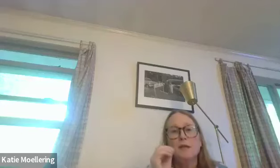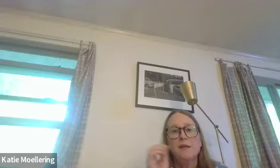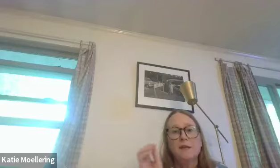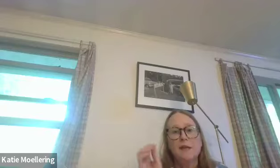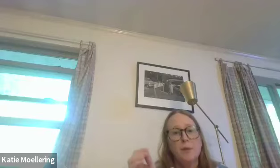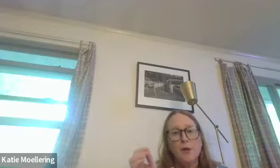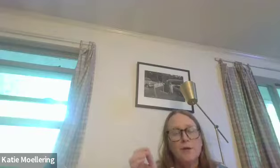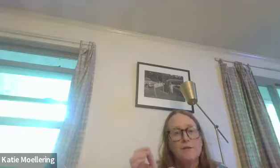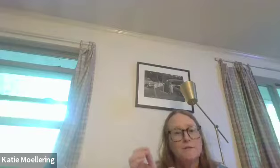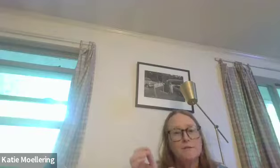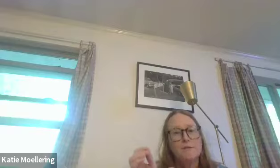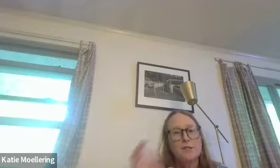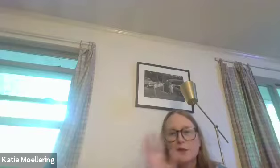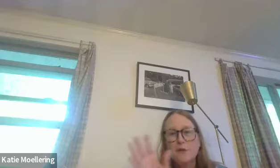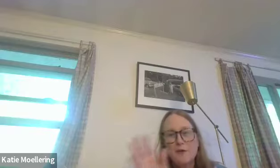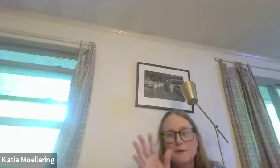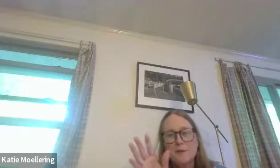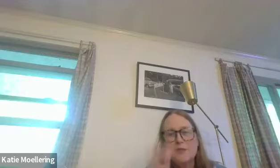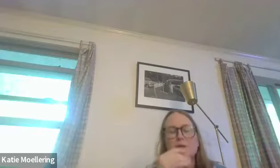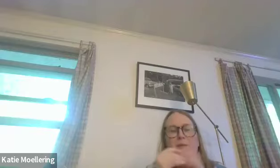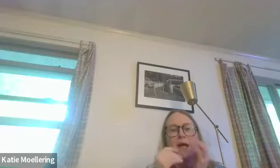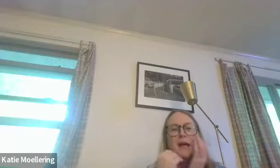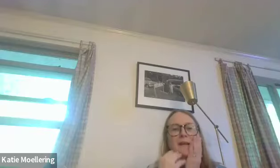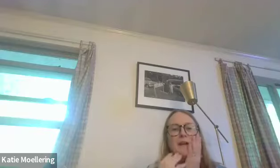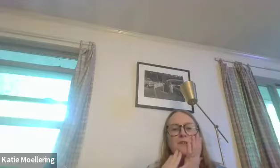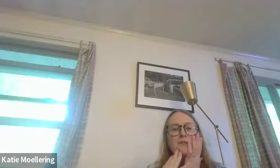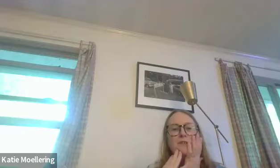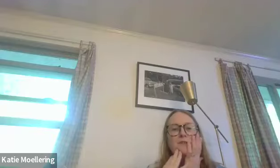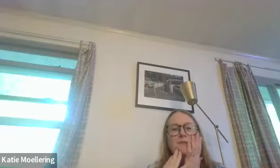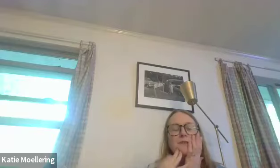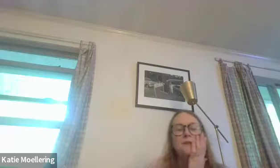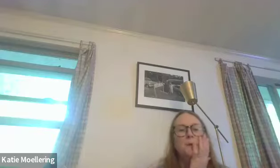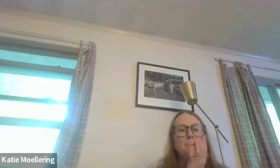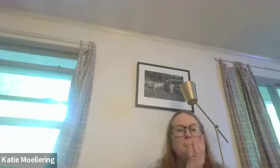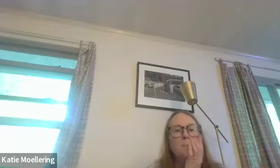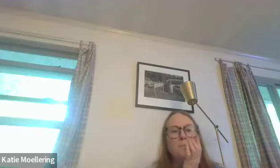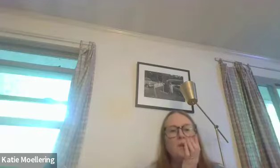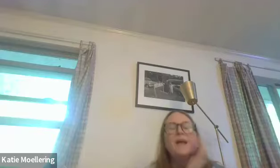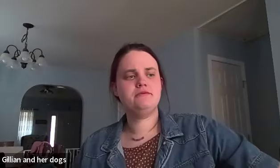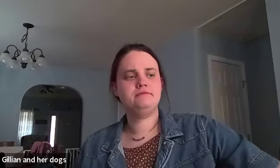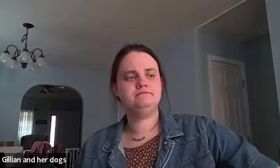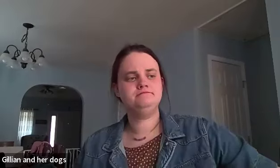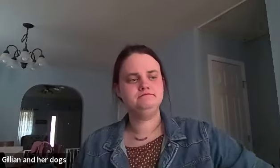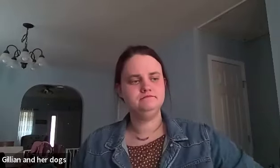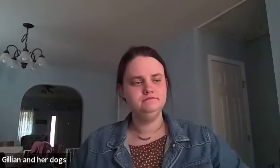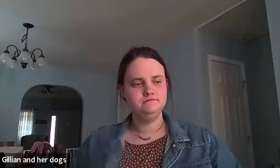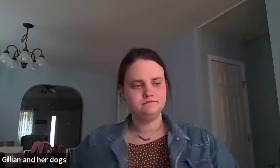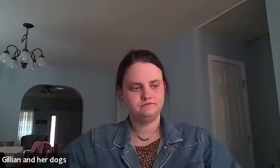and the kind of bird to clarify that you're talking about? Do you know what I'm saying? And not just, I If hope in your conversation you'd be